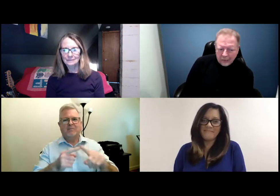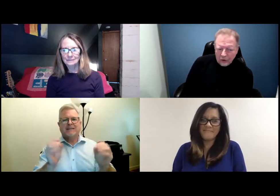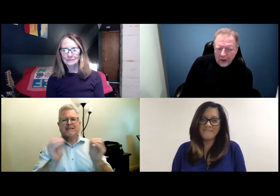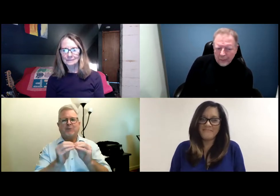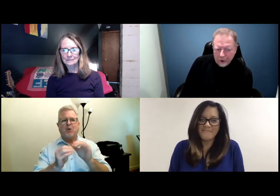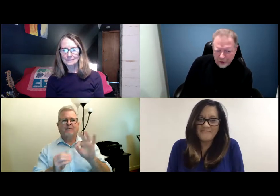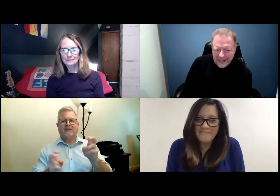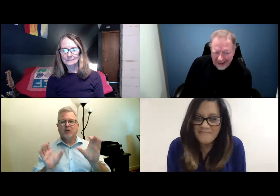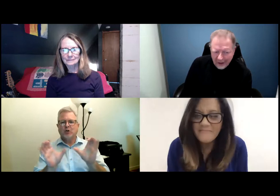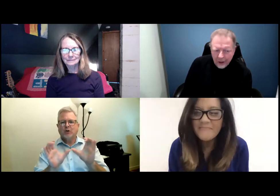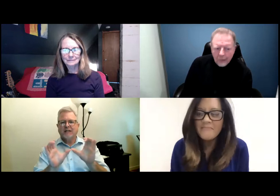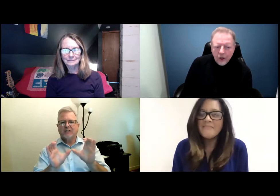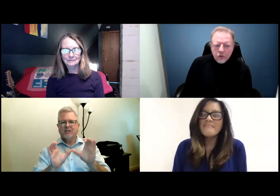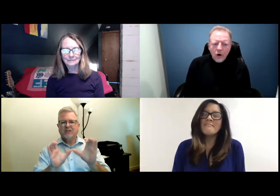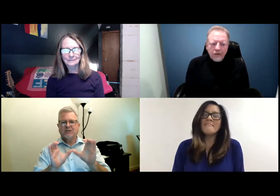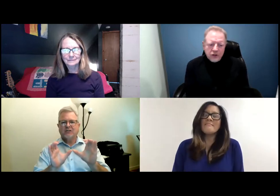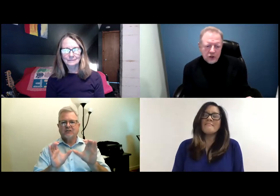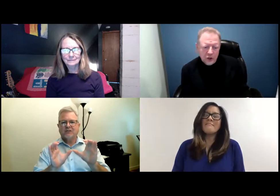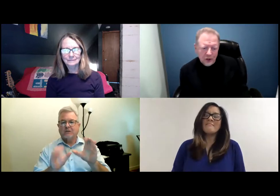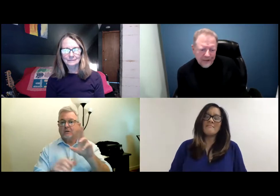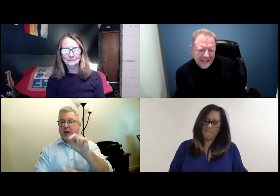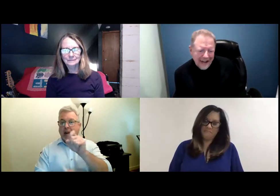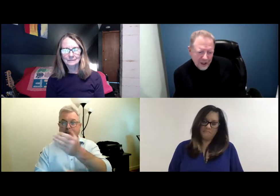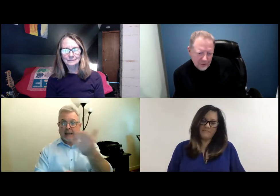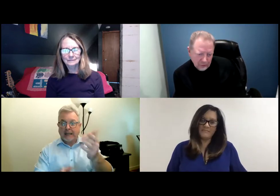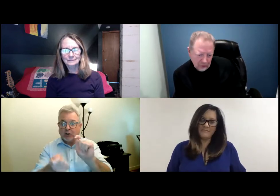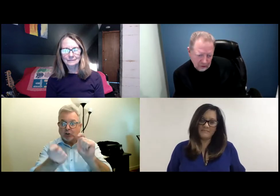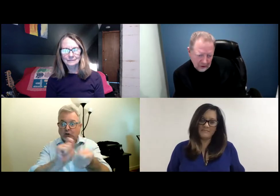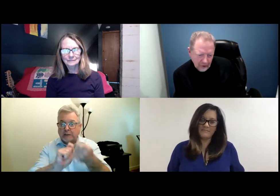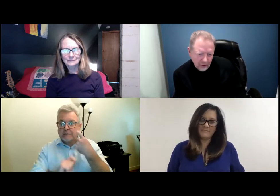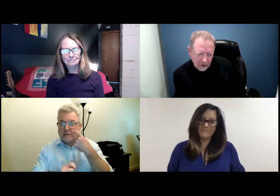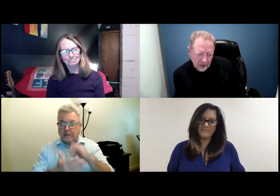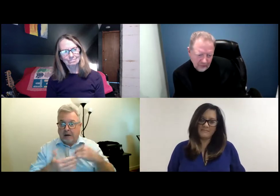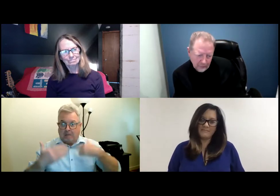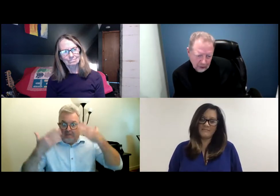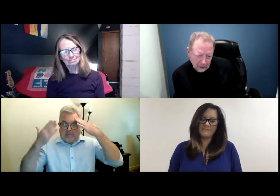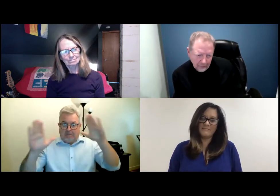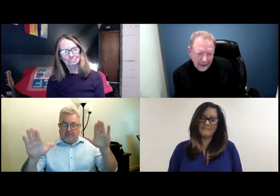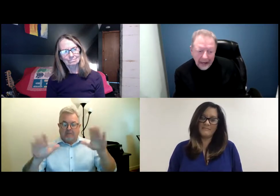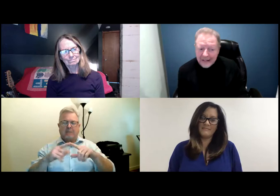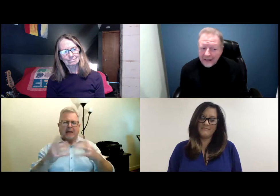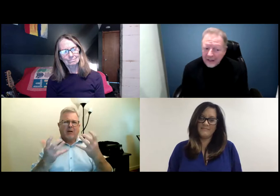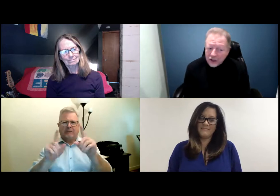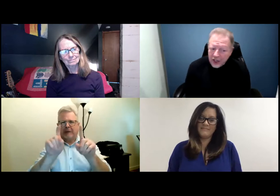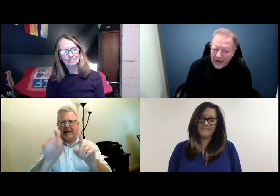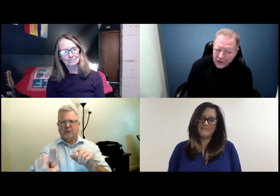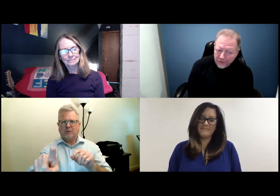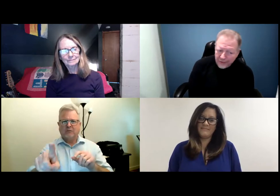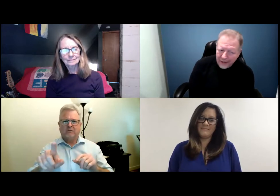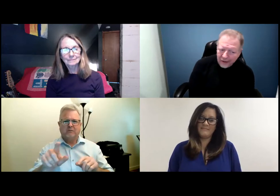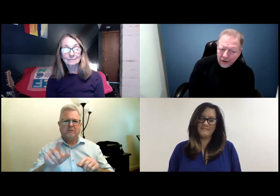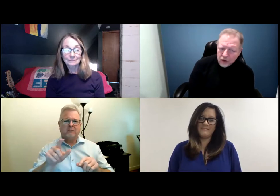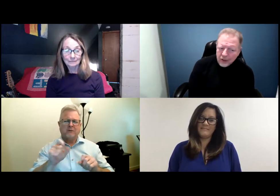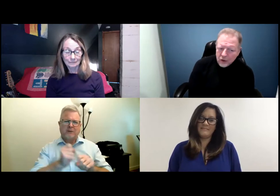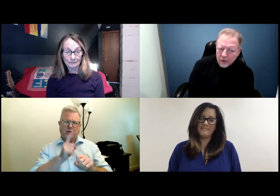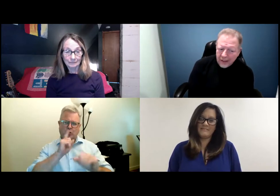training program per se, but it's more of a certification program or certificate program. Has anything changed from